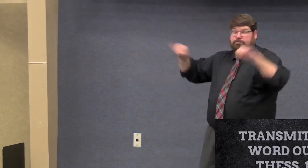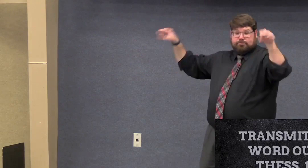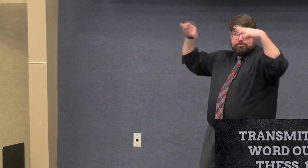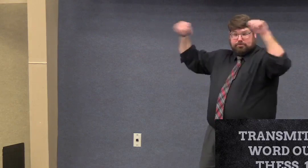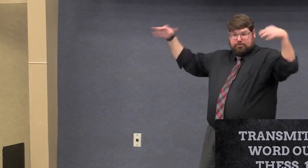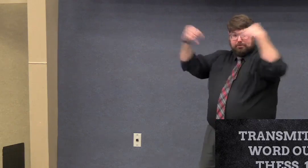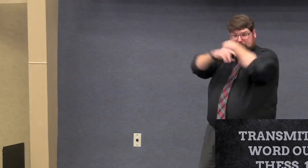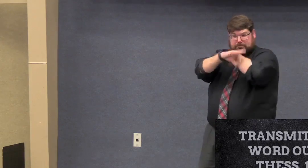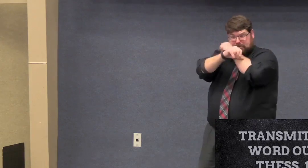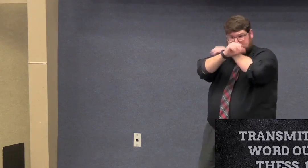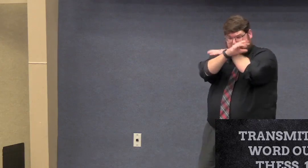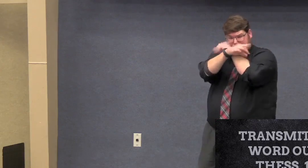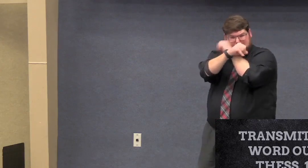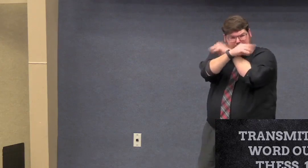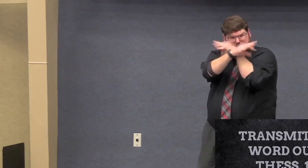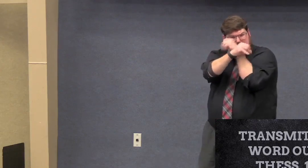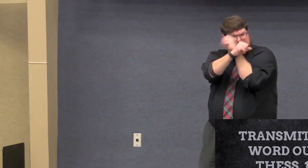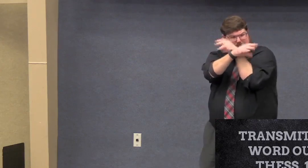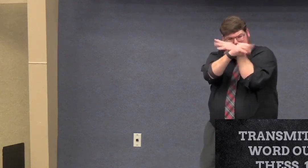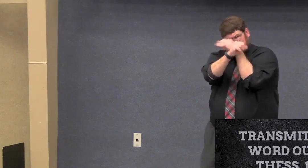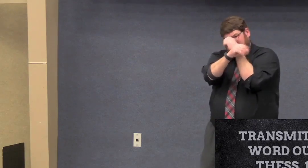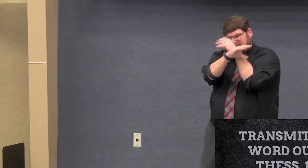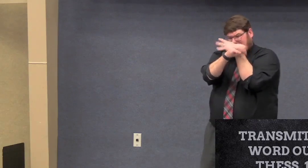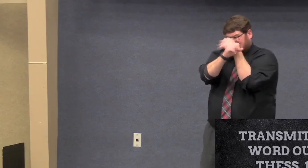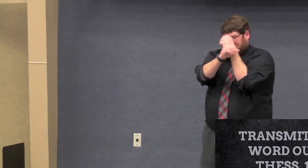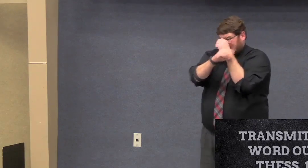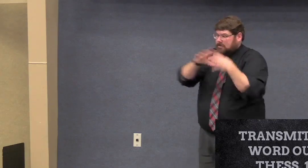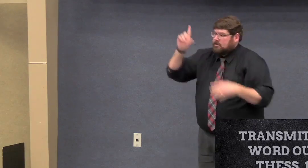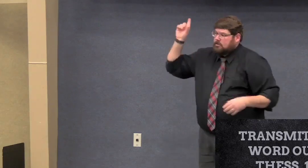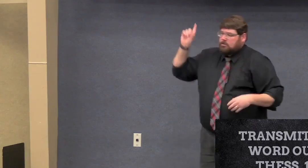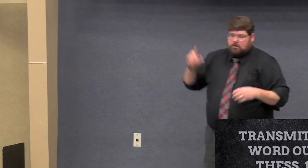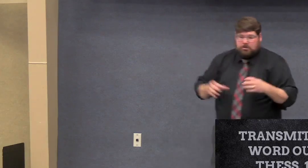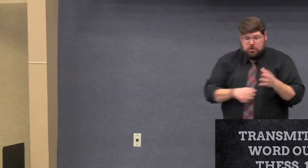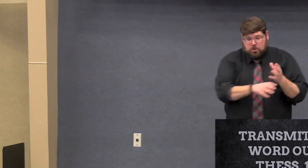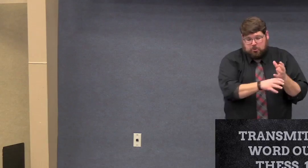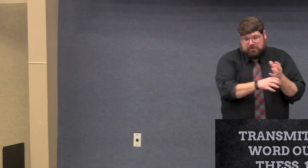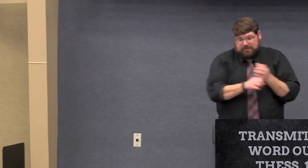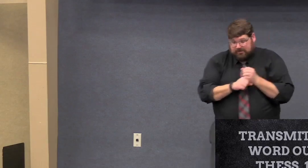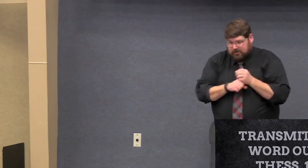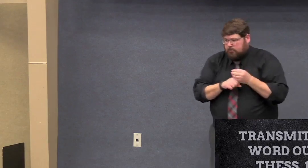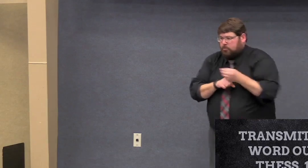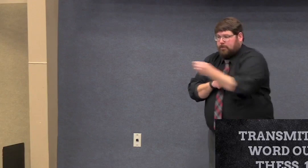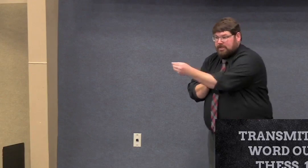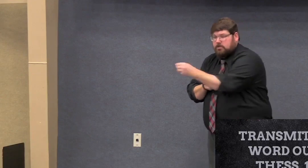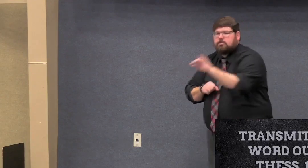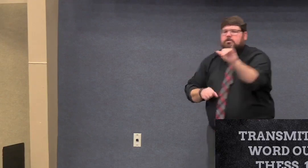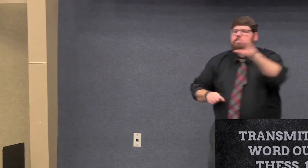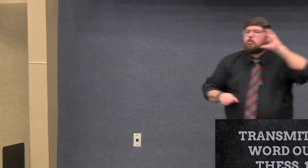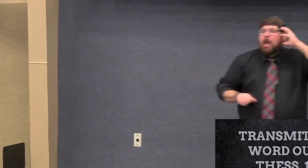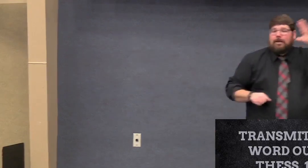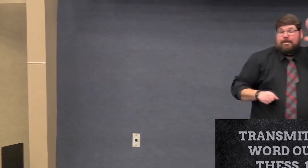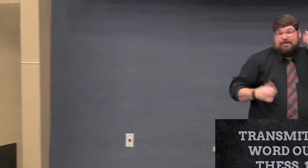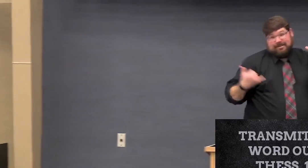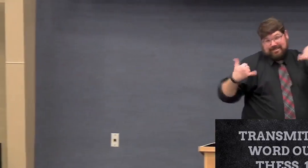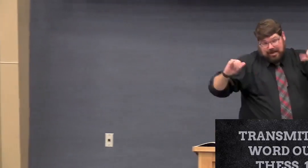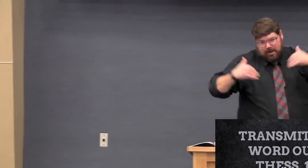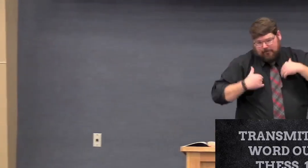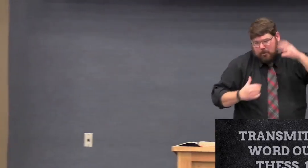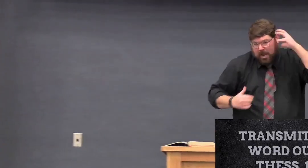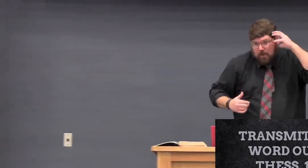And with all this texting going on and all these signals flying back and forth all the time, and these cell phone towers receive and transmit. Now, there